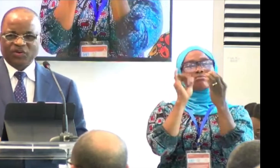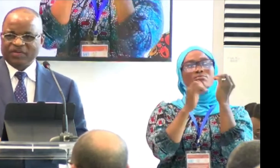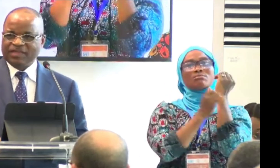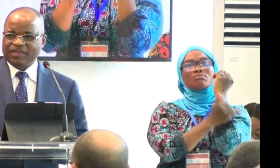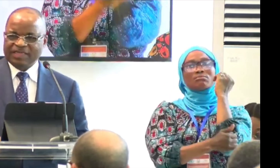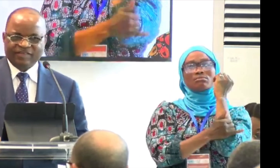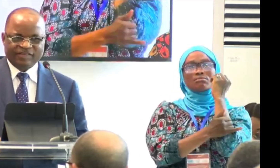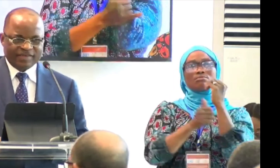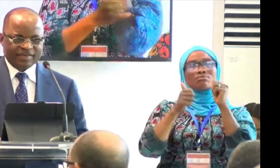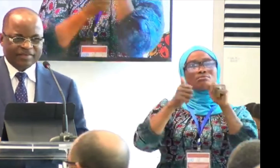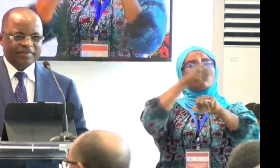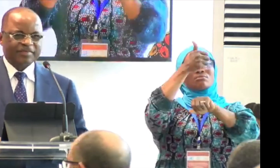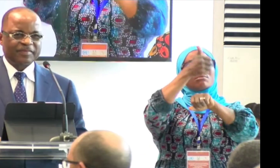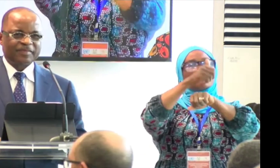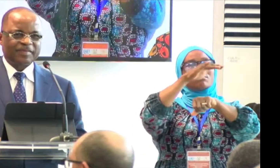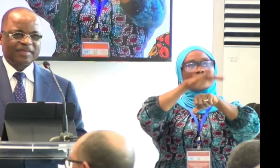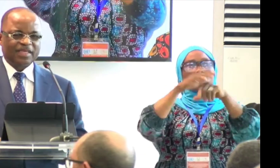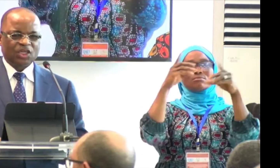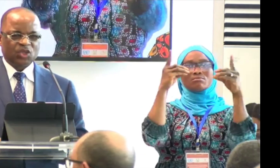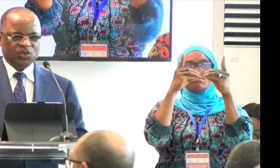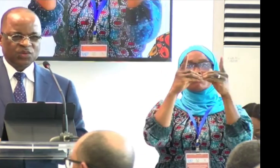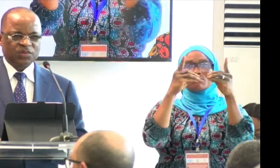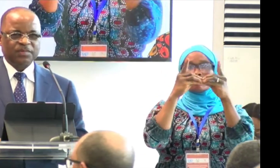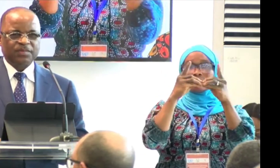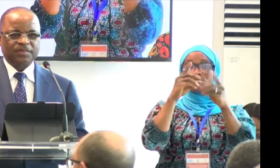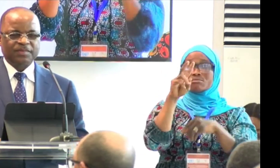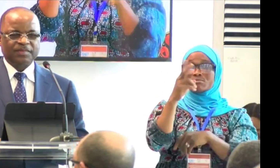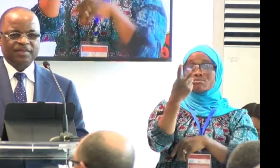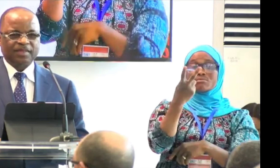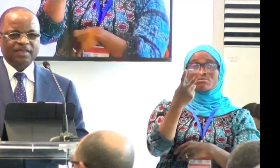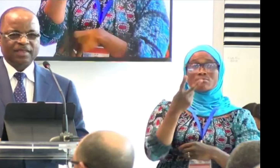put on this seat. Two,